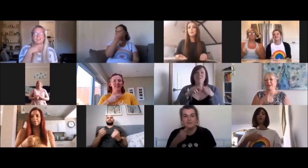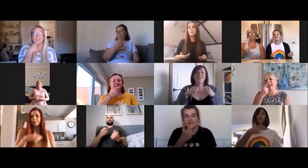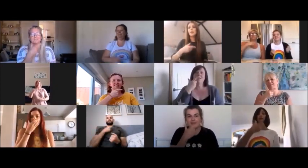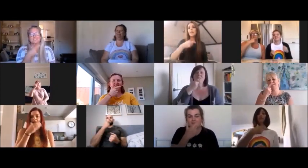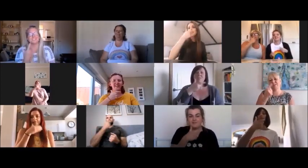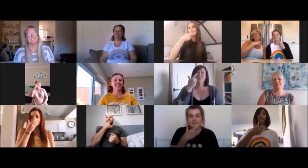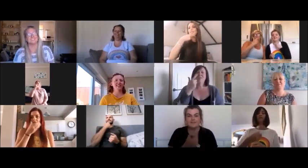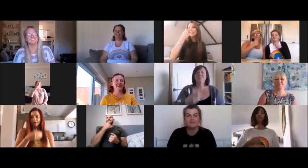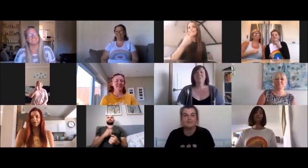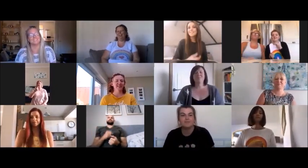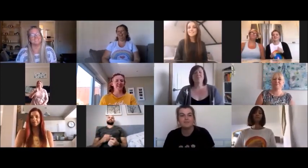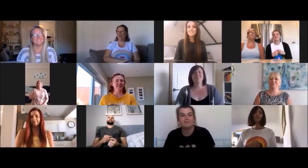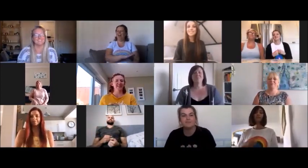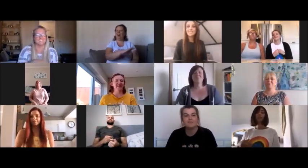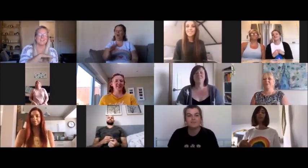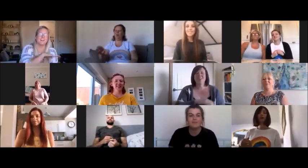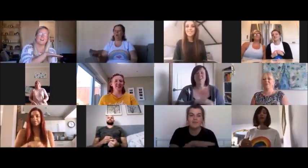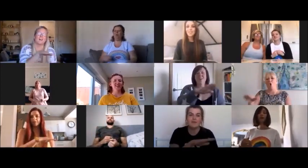Bring me laughter